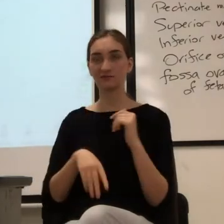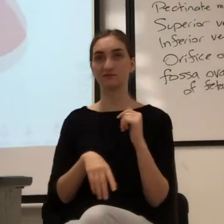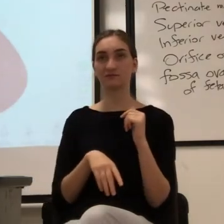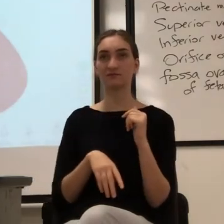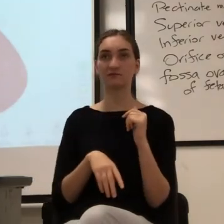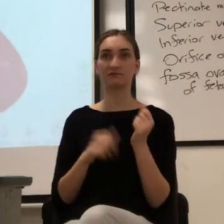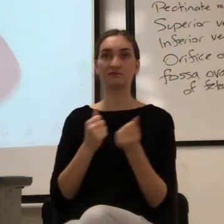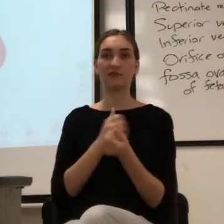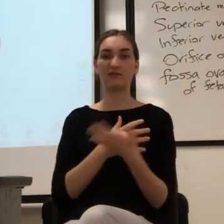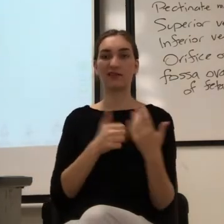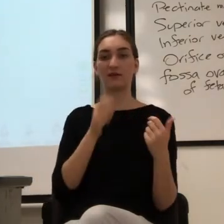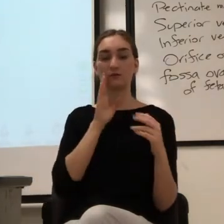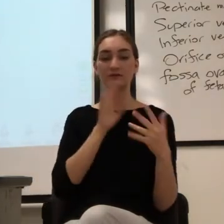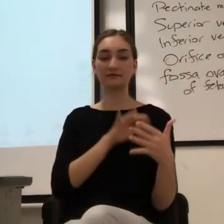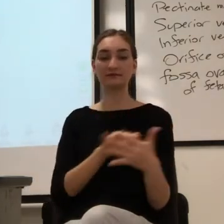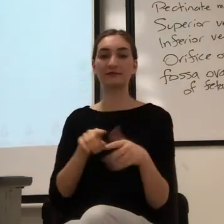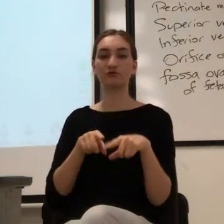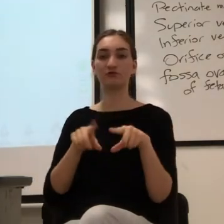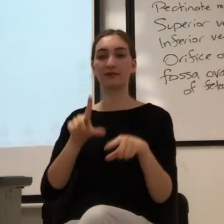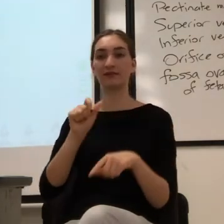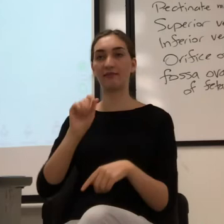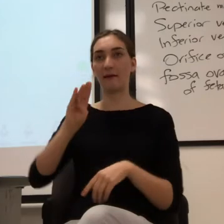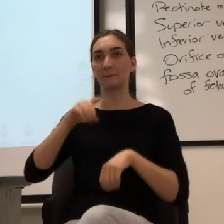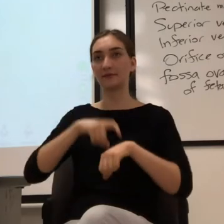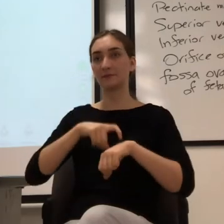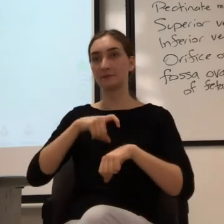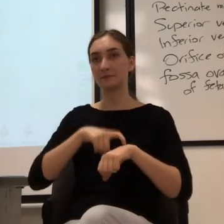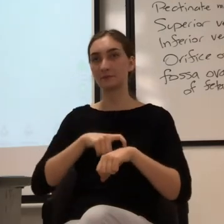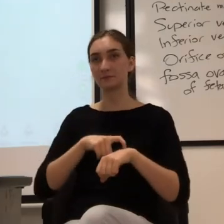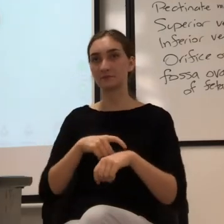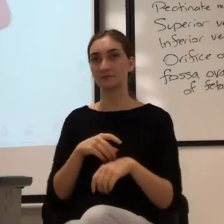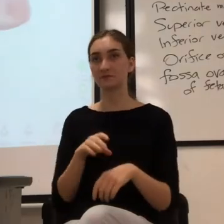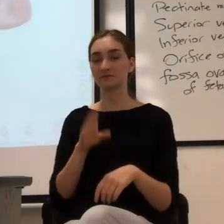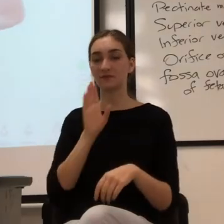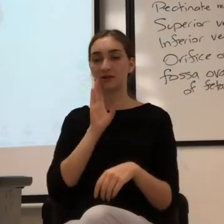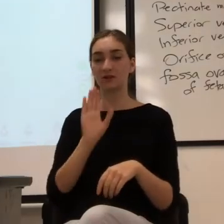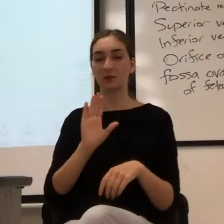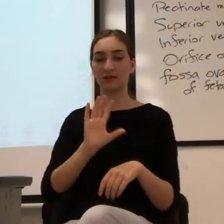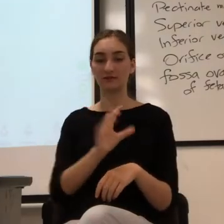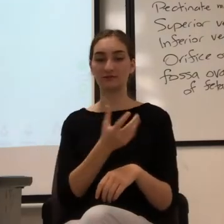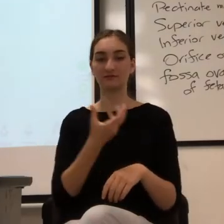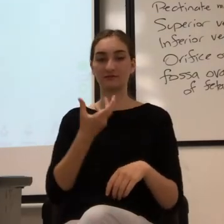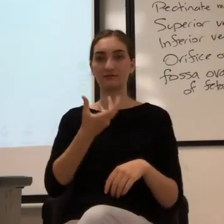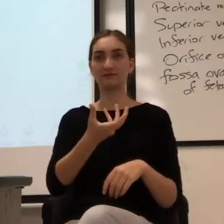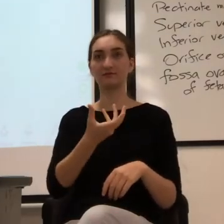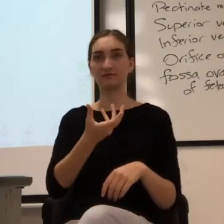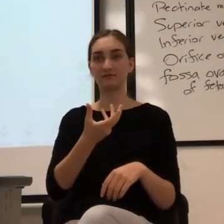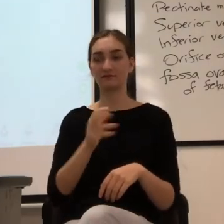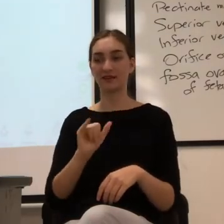the lab time. So I'm going to turn it around here. That's the right side. Let's go to the left side.